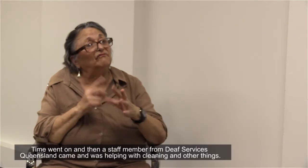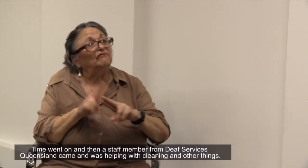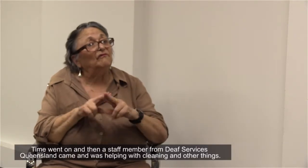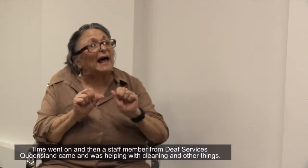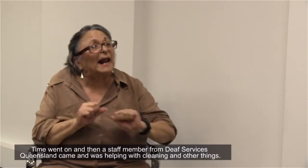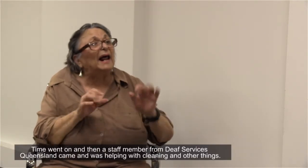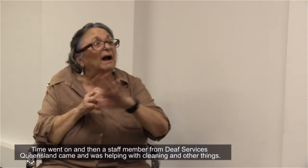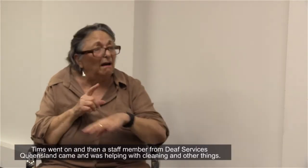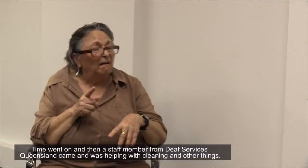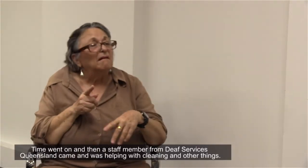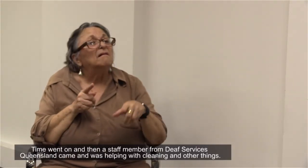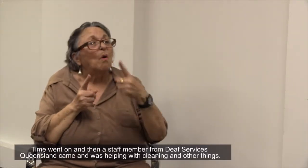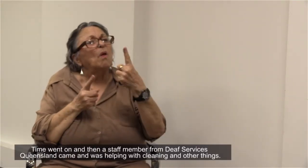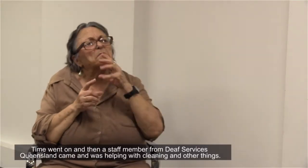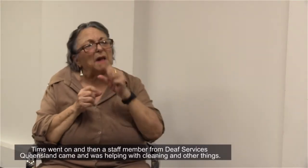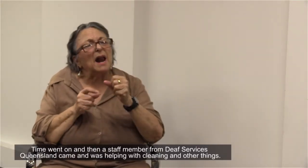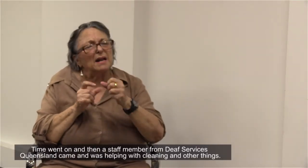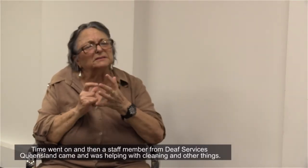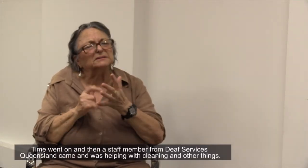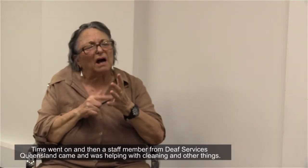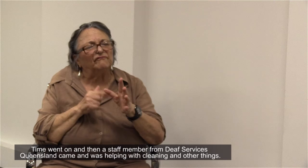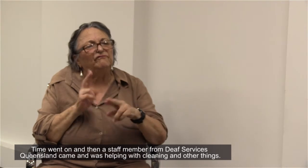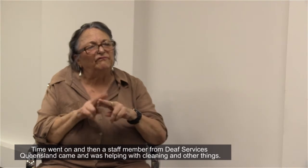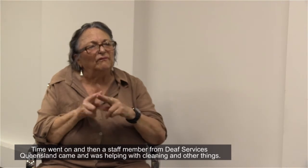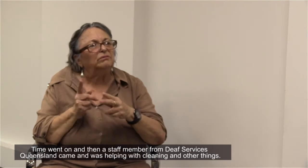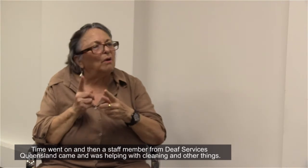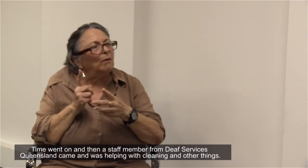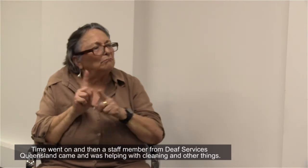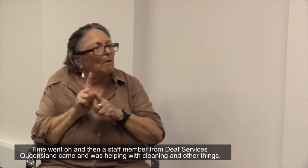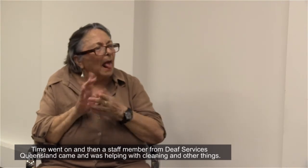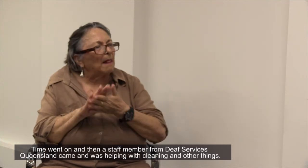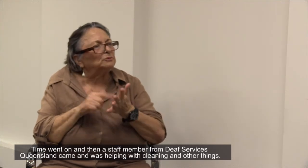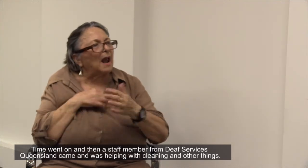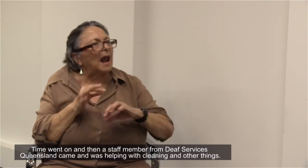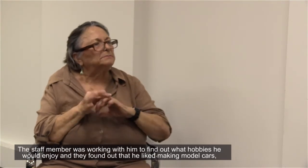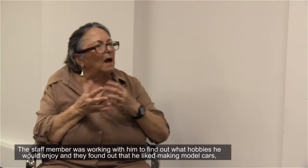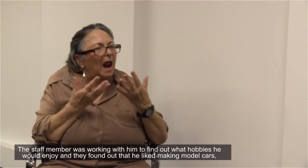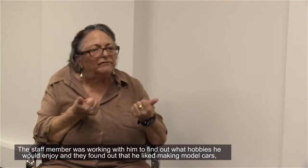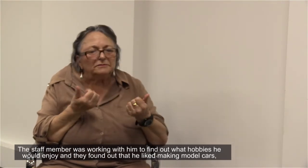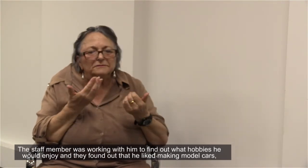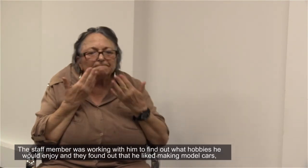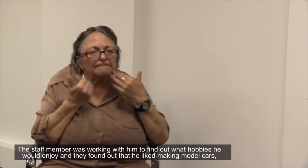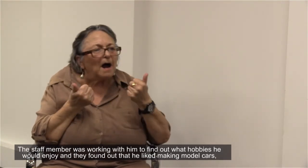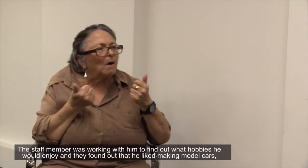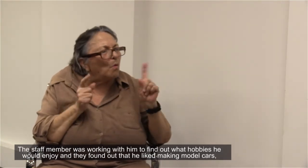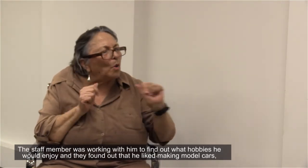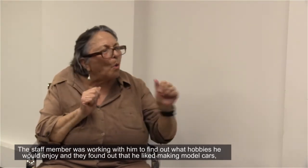Time went on and then a staff member from Deaf Services Queensland came and was helping with cleaning and other things. The staff member was working with him to find out